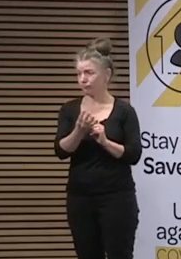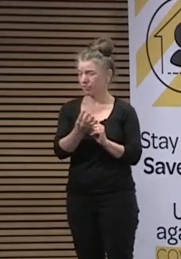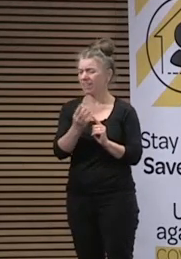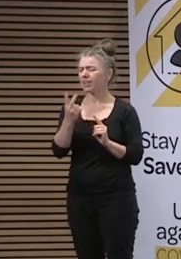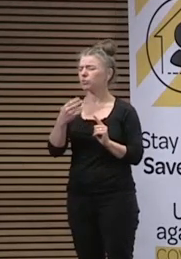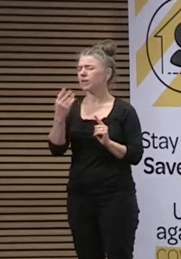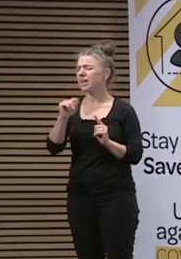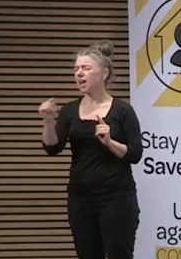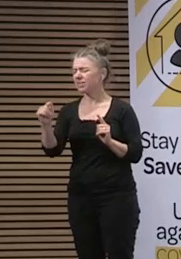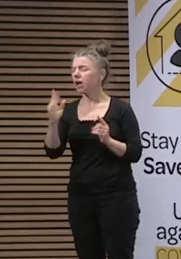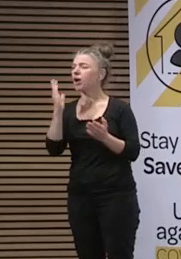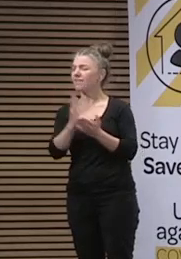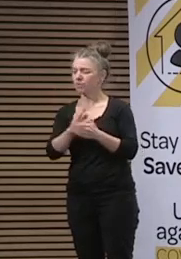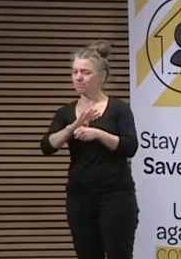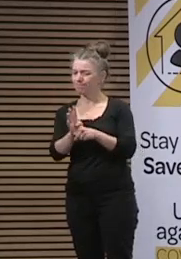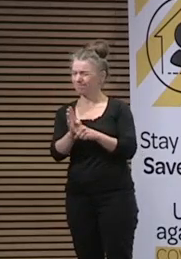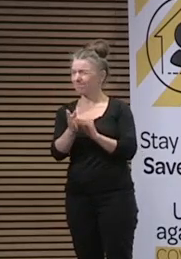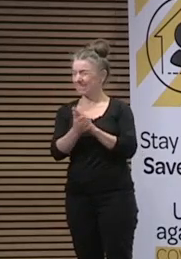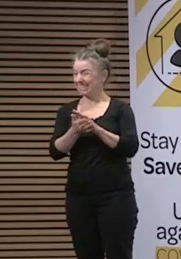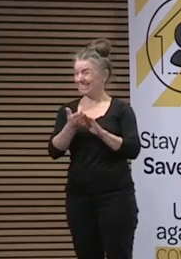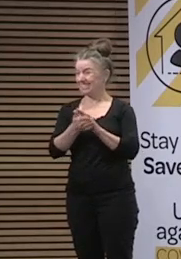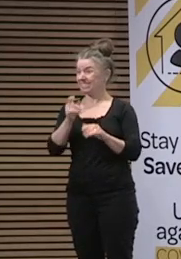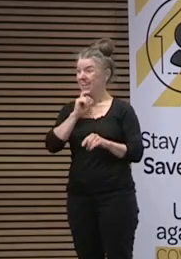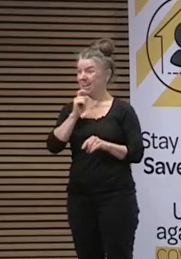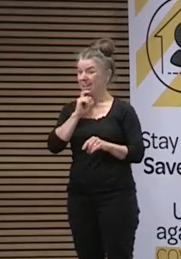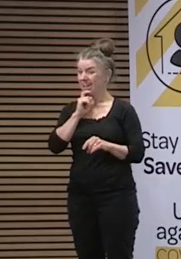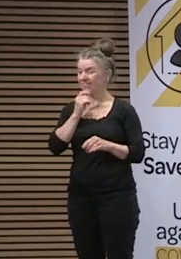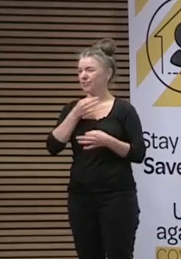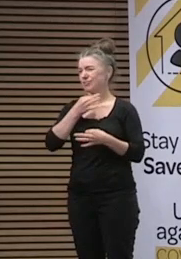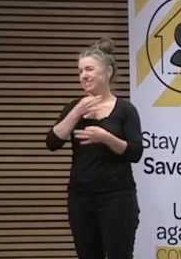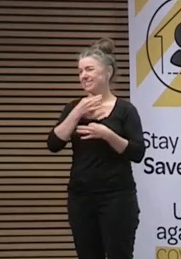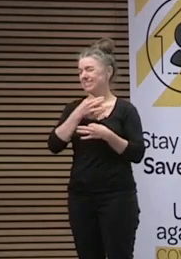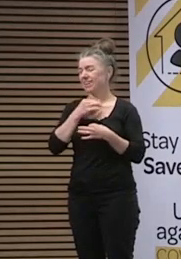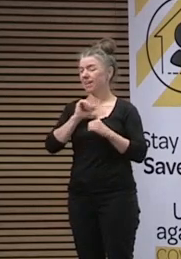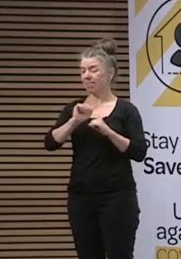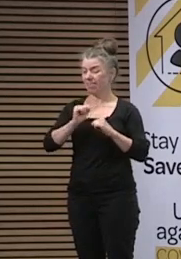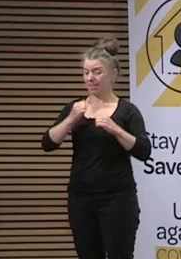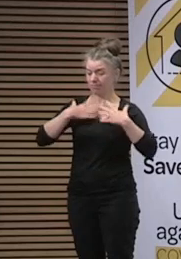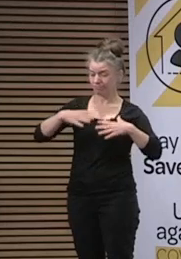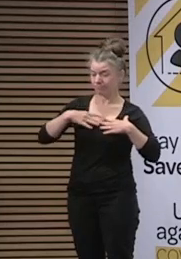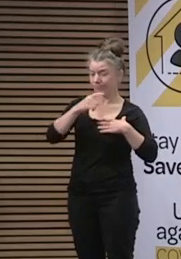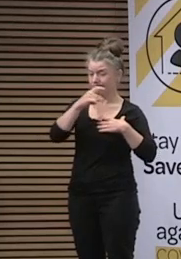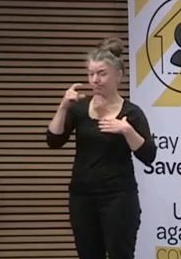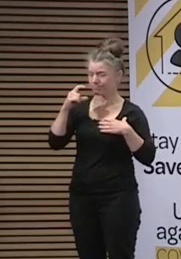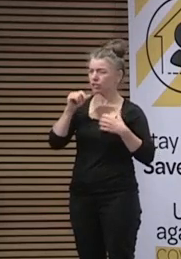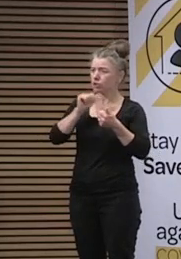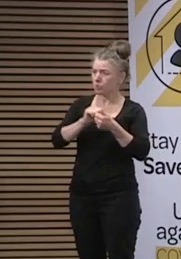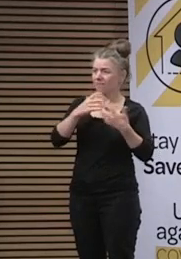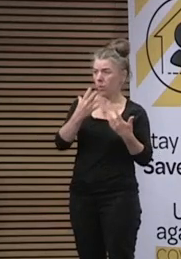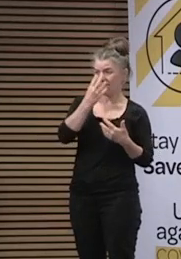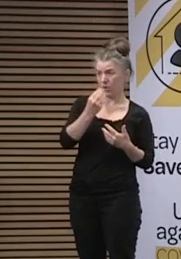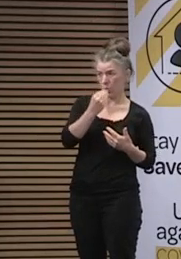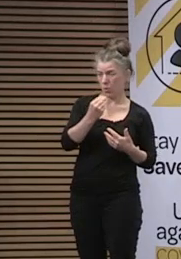later, there was a period when staff treating the woman were using protective equipment suitable for